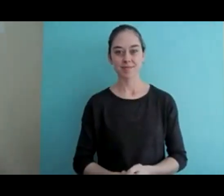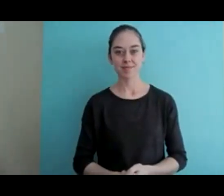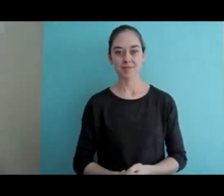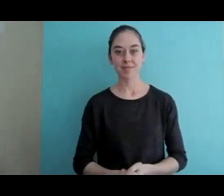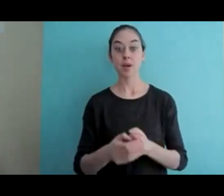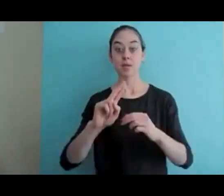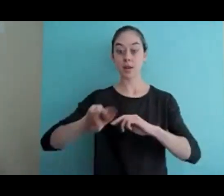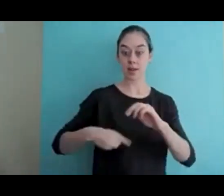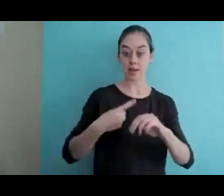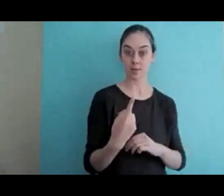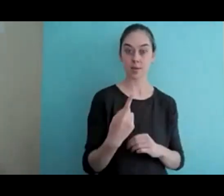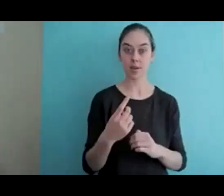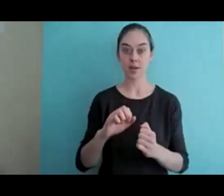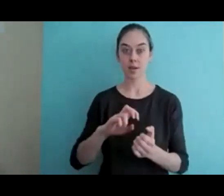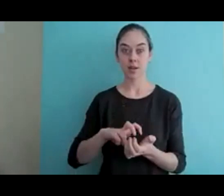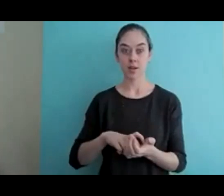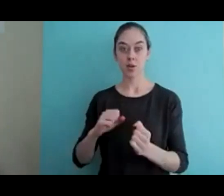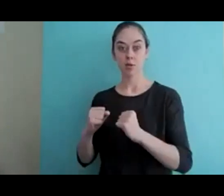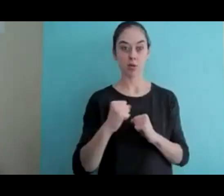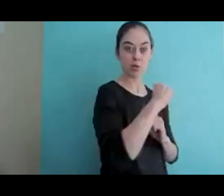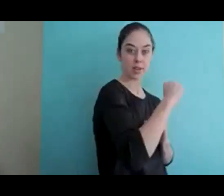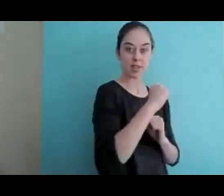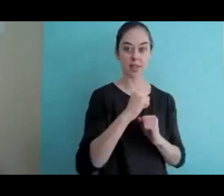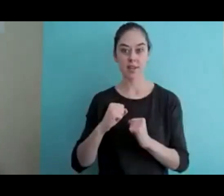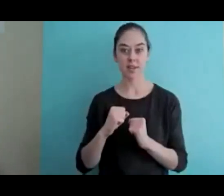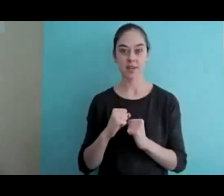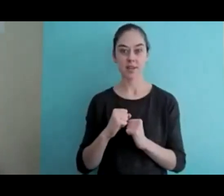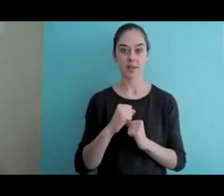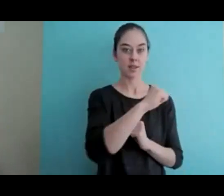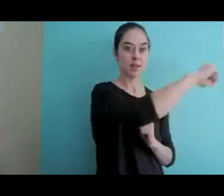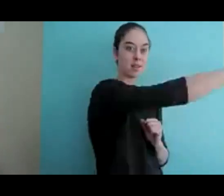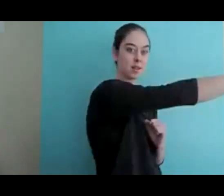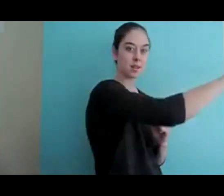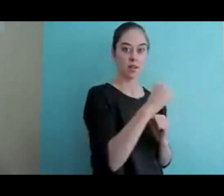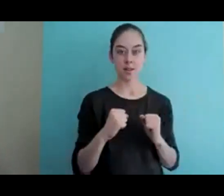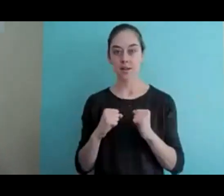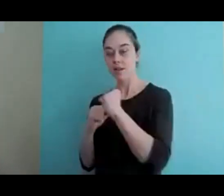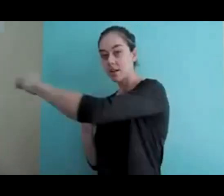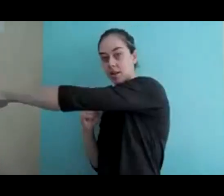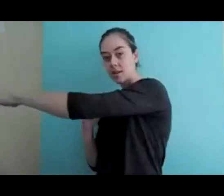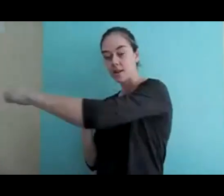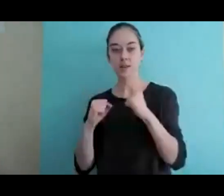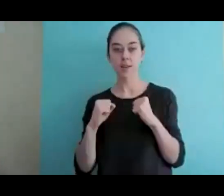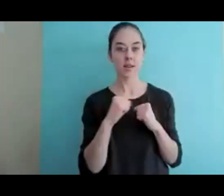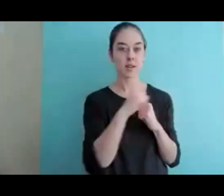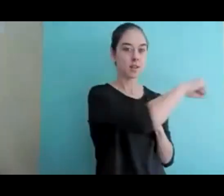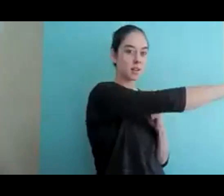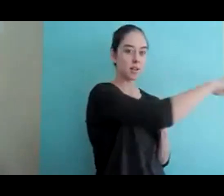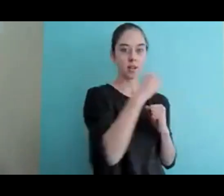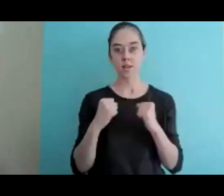one. Twist. Left punches right. Right punches left.